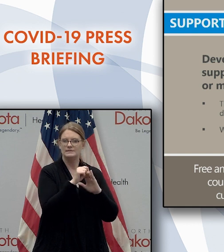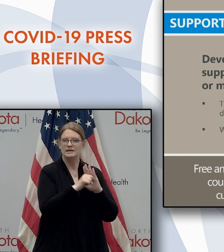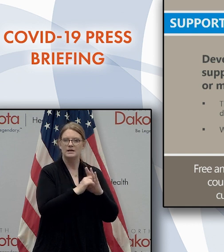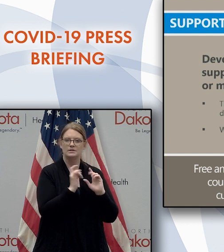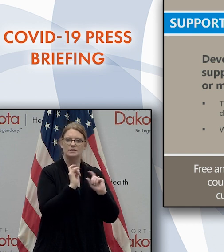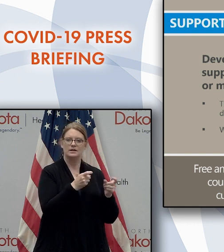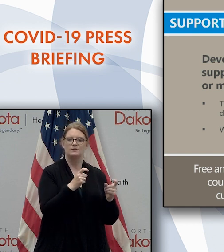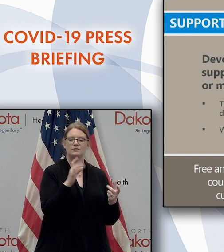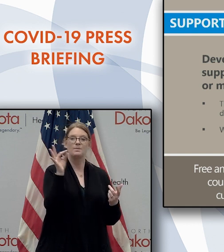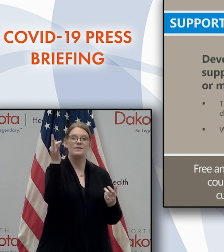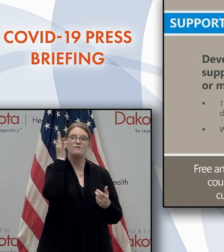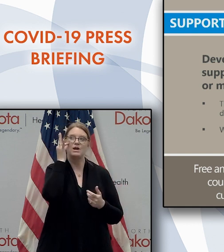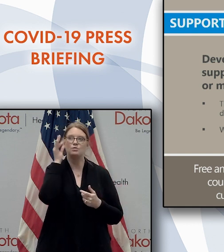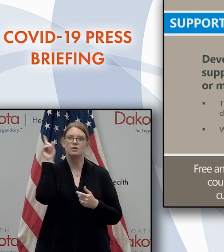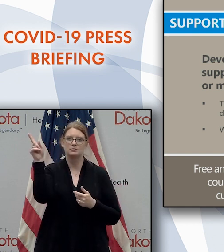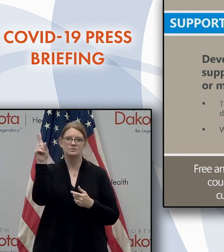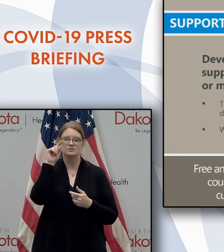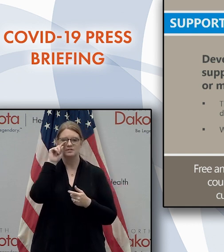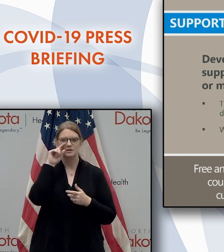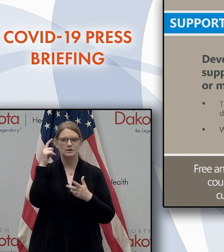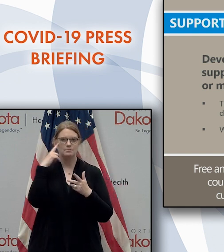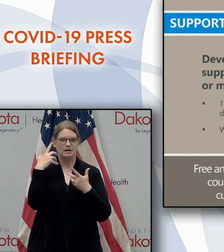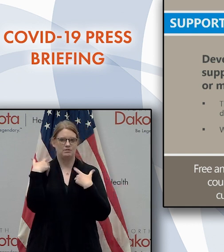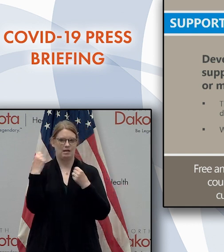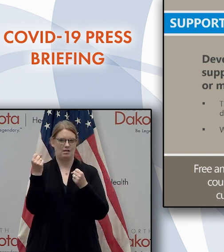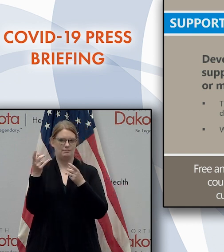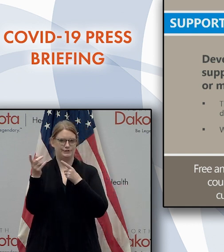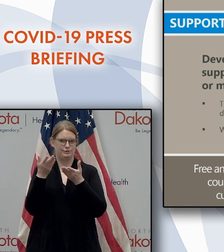the Federal Substance Abuse and Mental Health Services